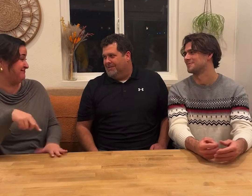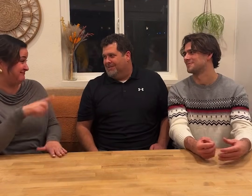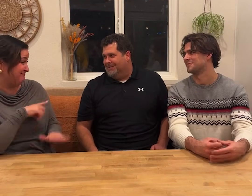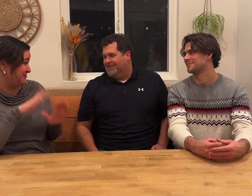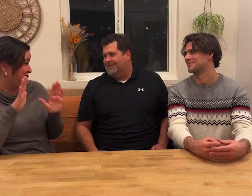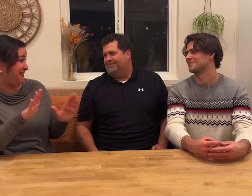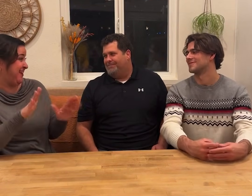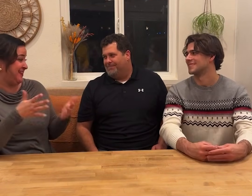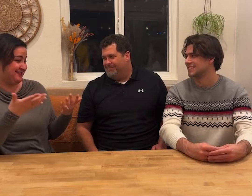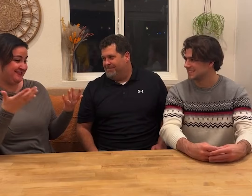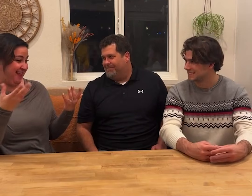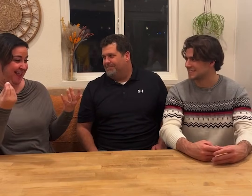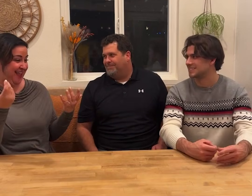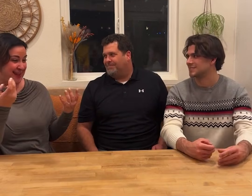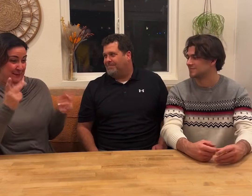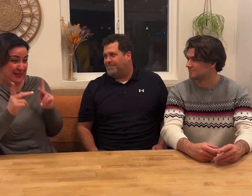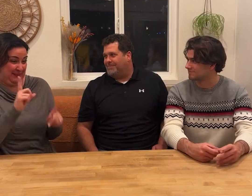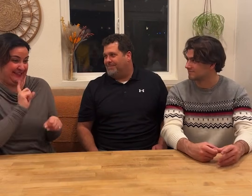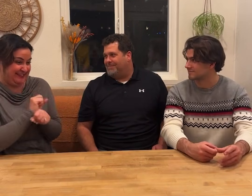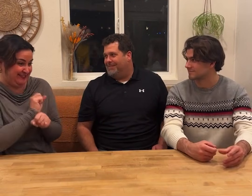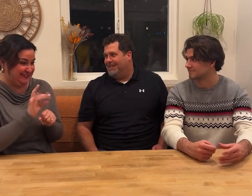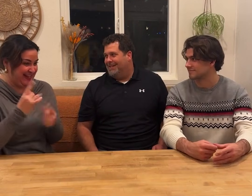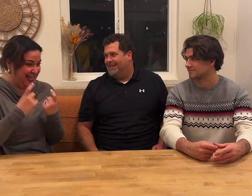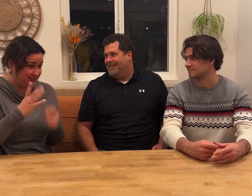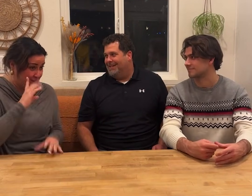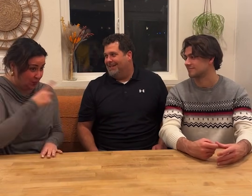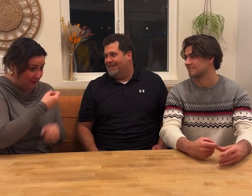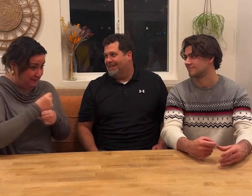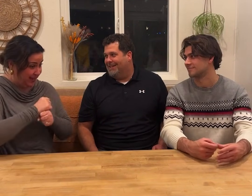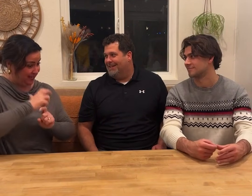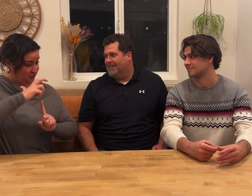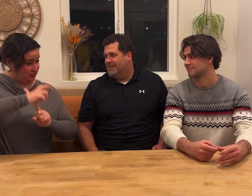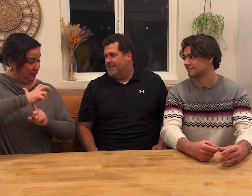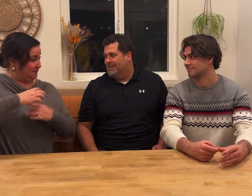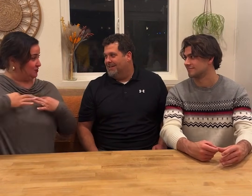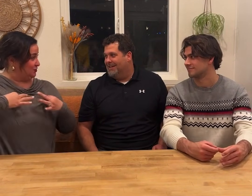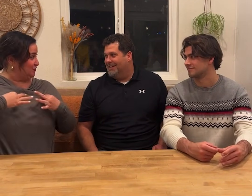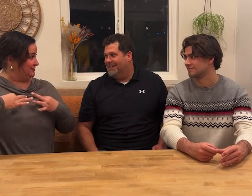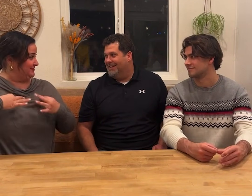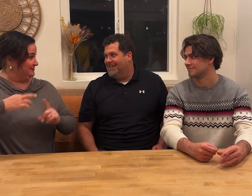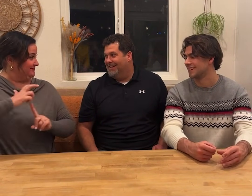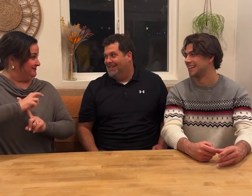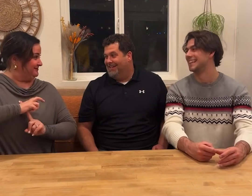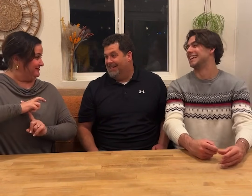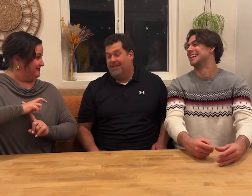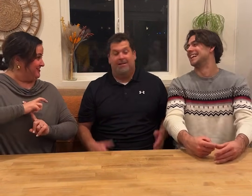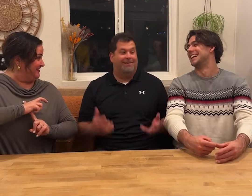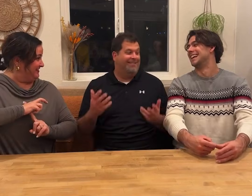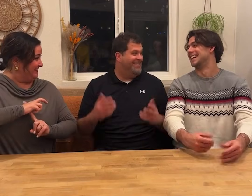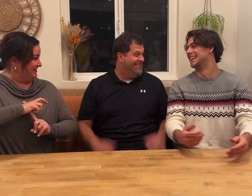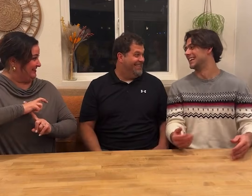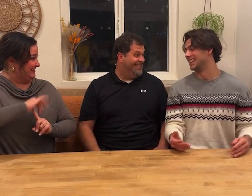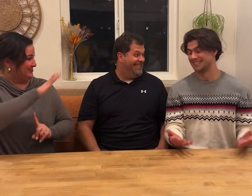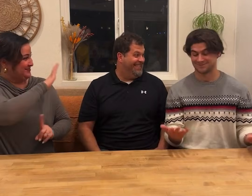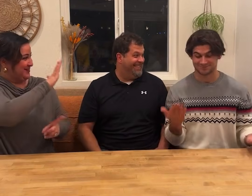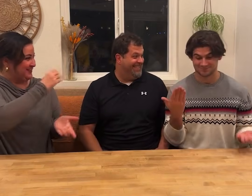guys really did do an awesome job with representation. And people asked if you guys were going to make those t-shirts for